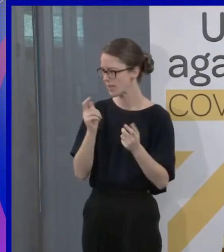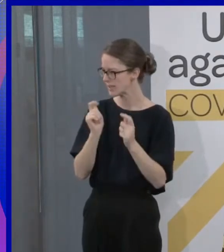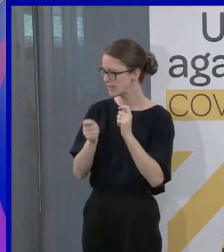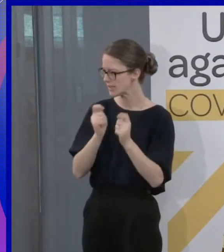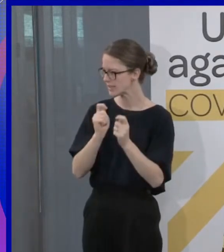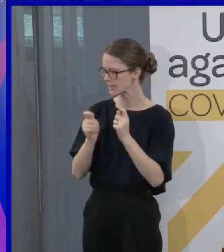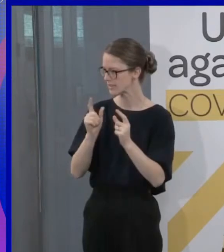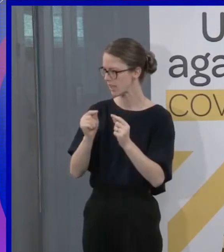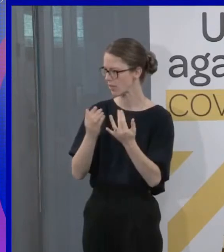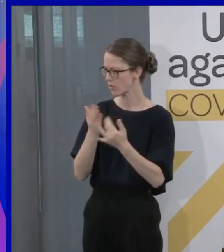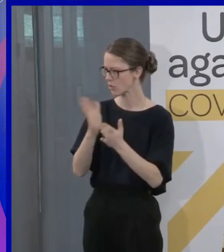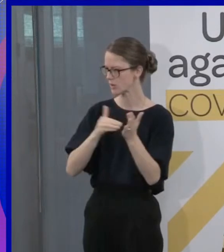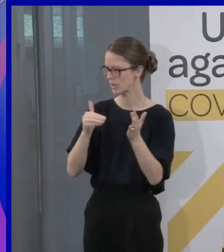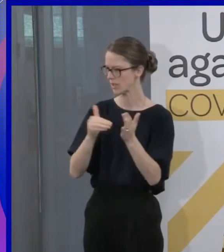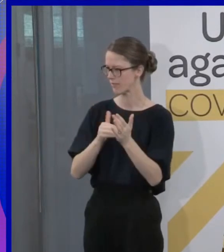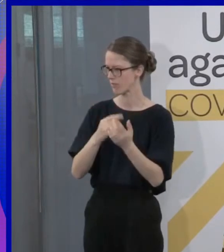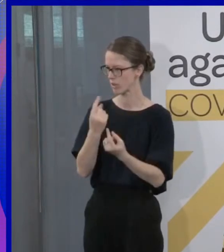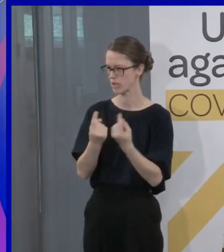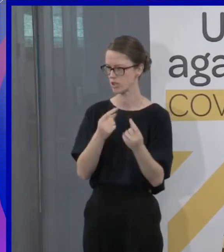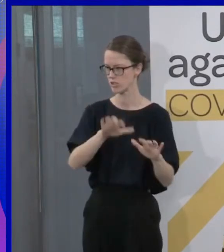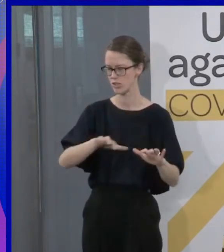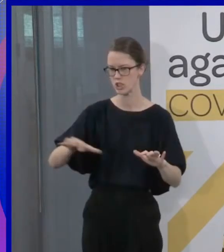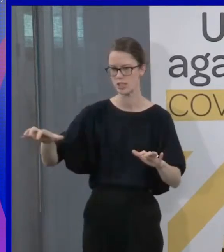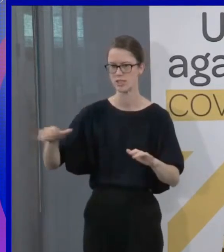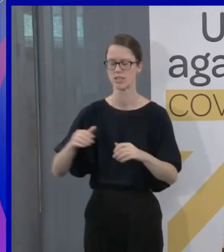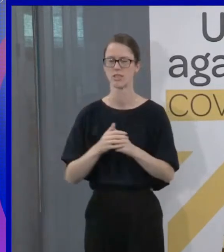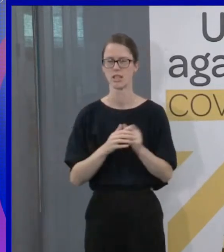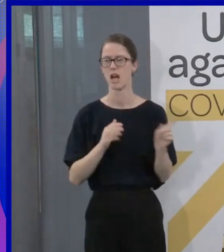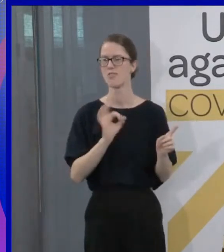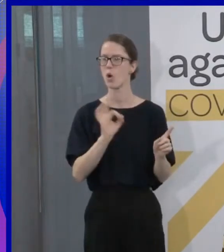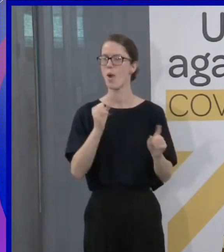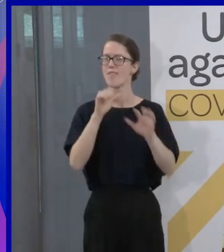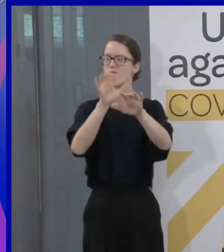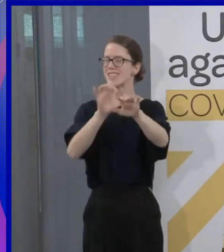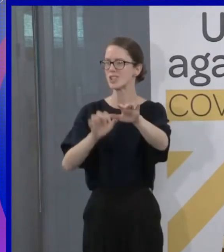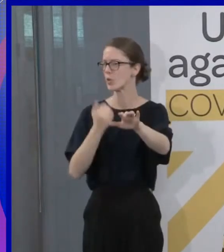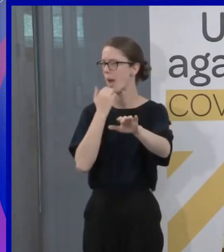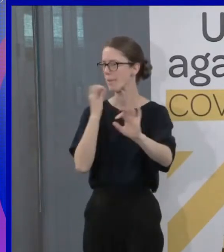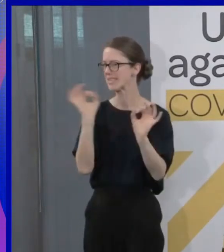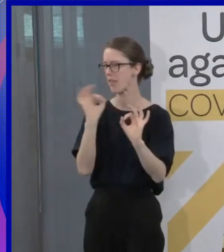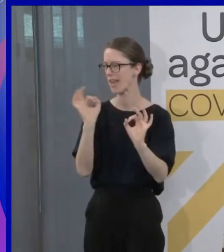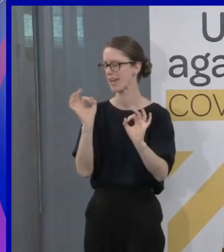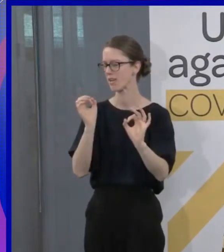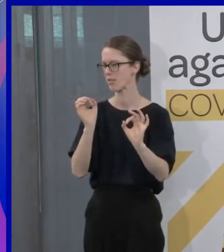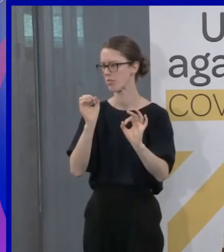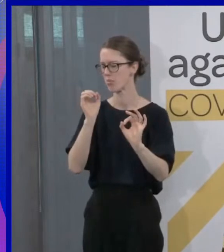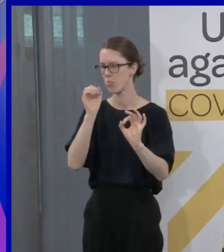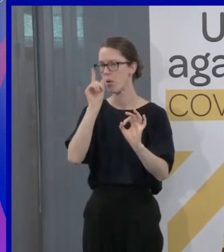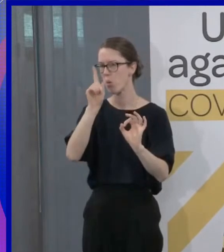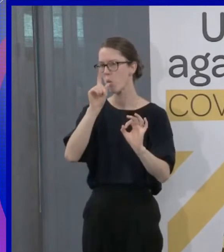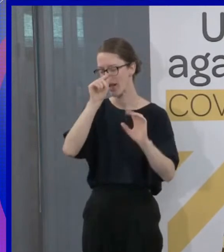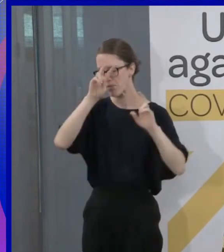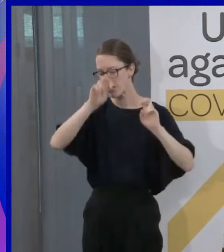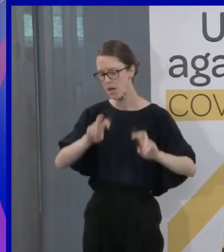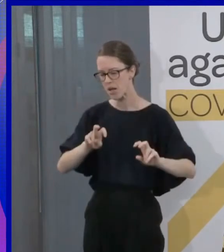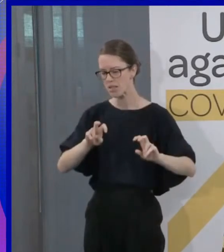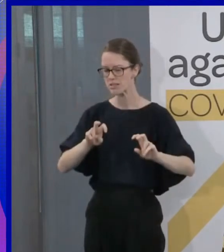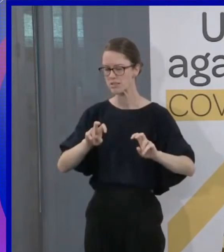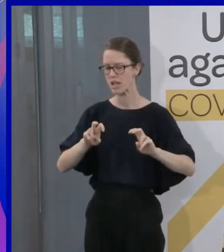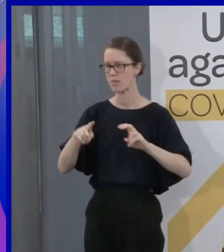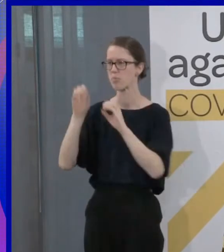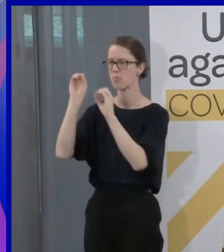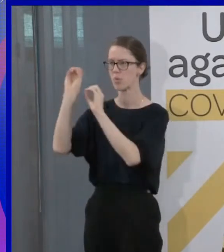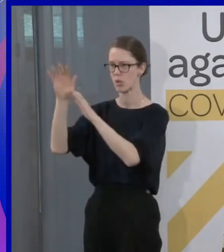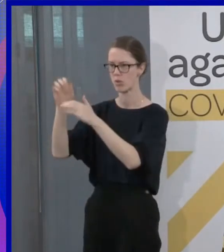The 100,000, actually we don't, but let's aim to get that up. It will require a bit of analysis over the next, say, 24, 48